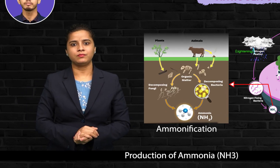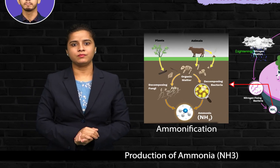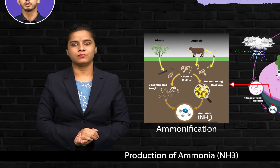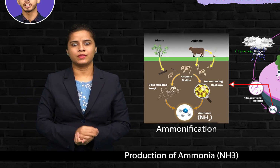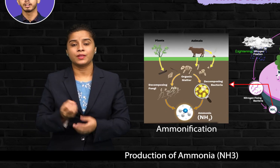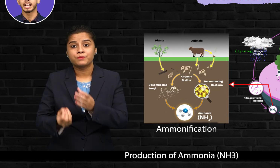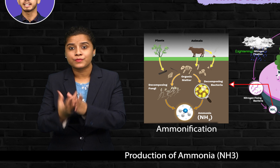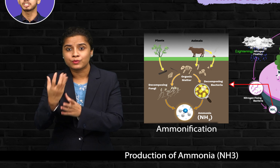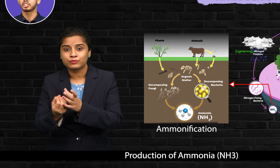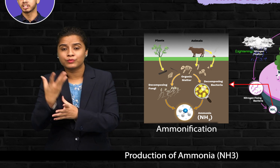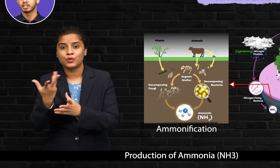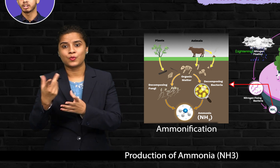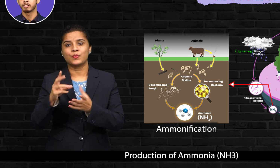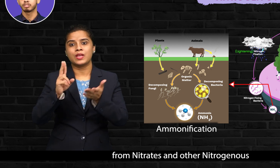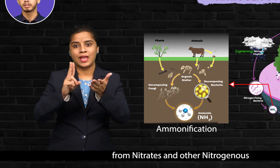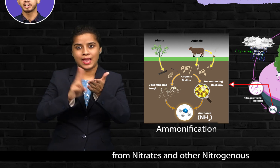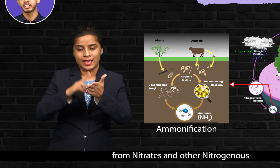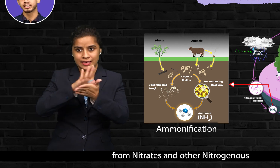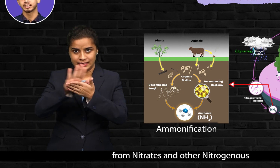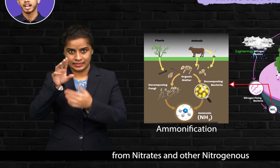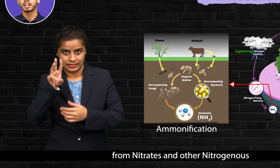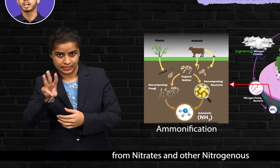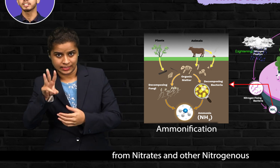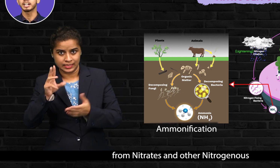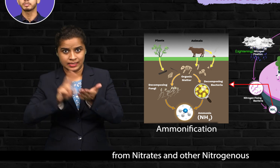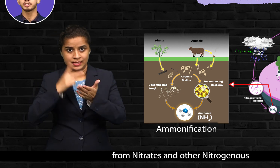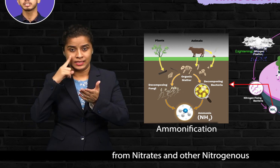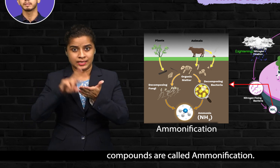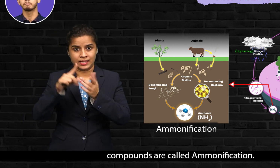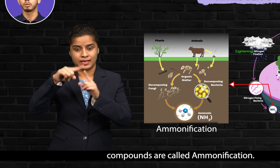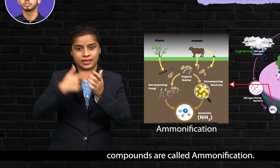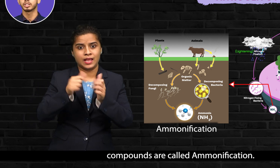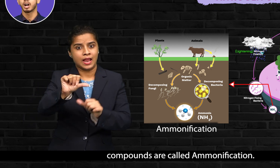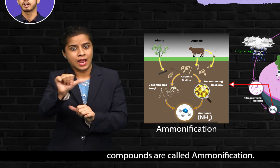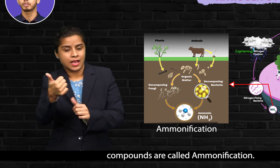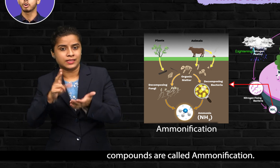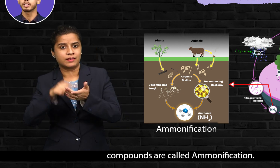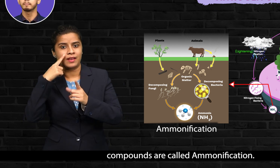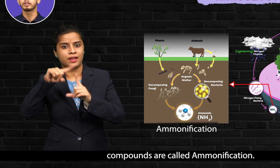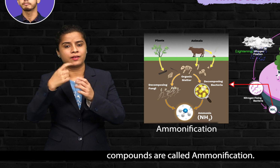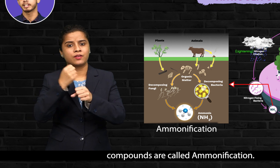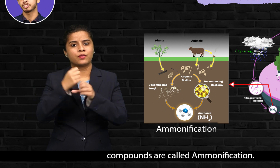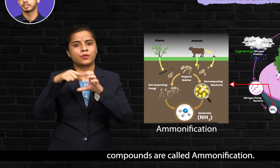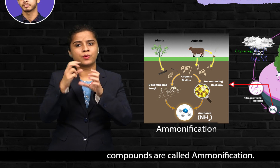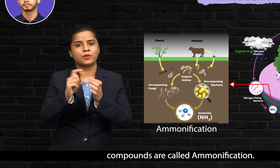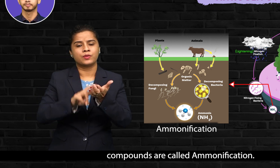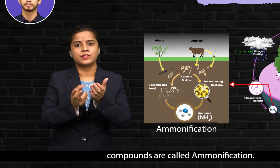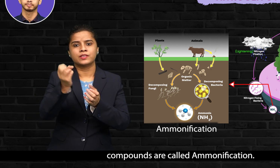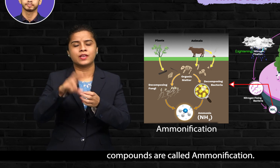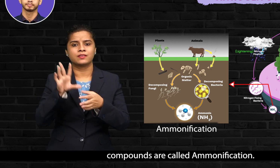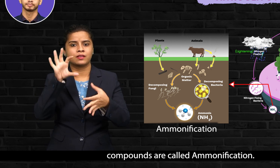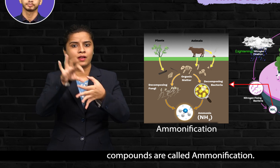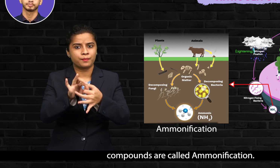Production of ammonia NH3 from nitrates and other nitrogenous compounds are called ammonification.